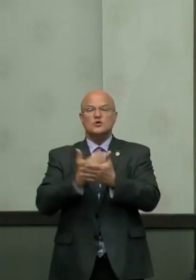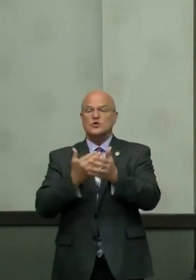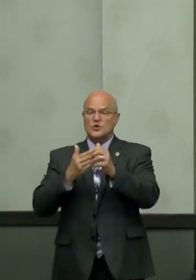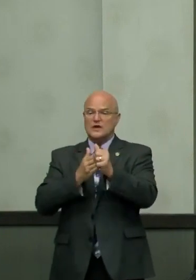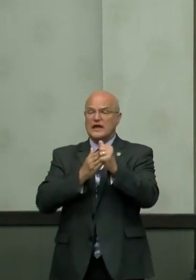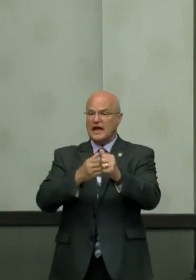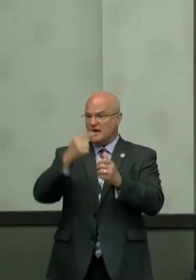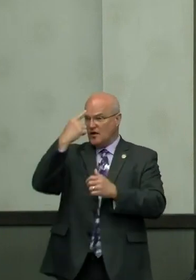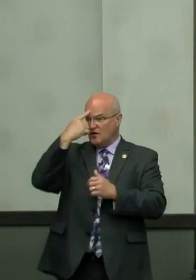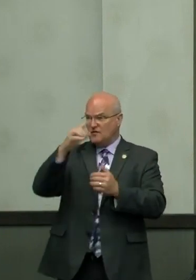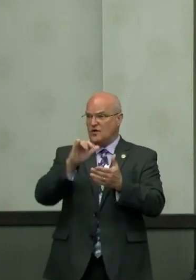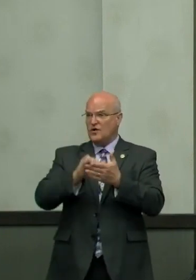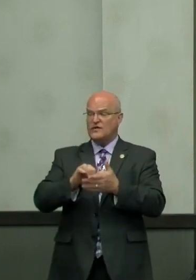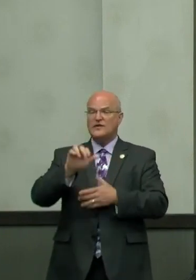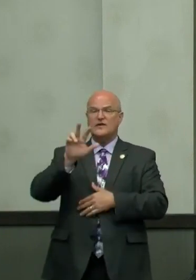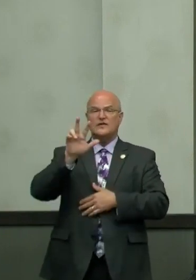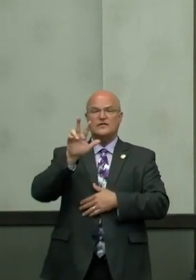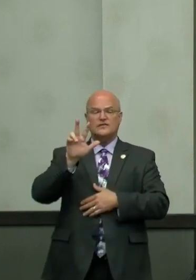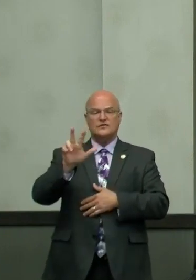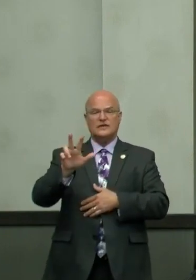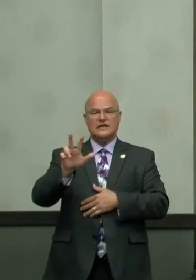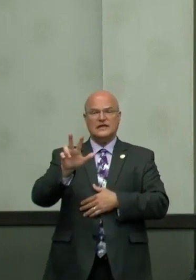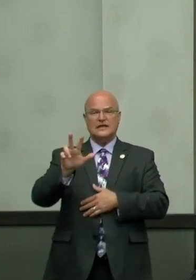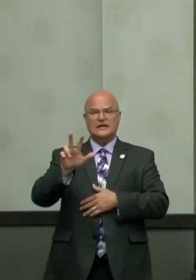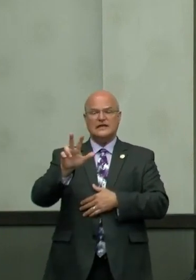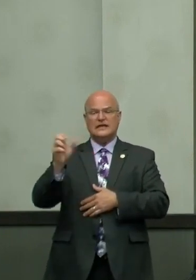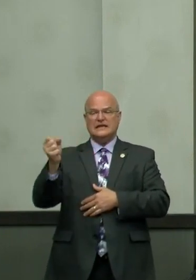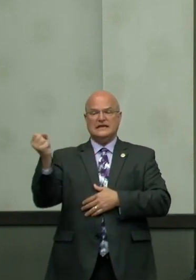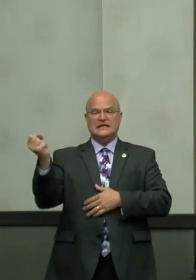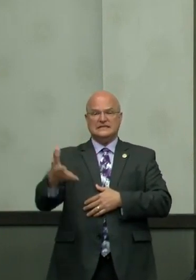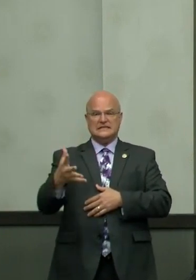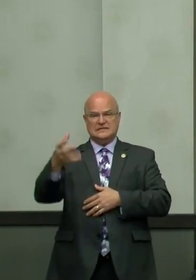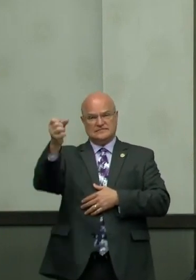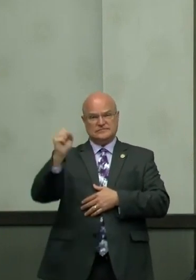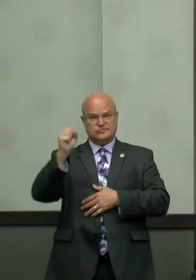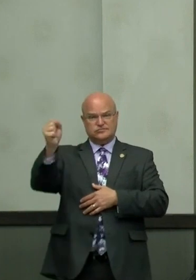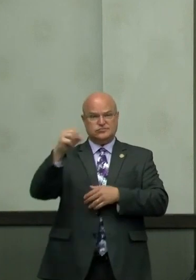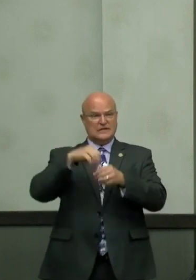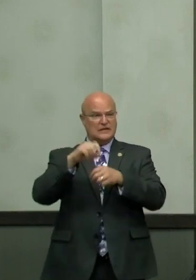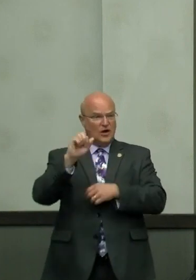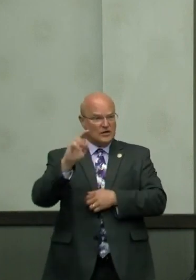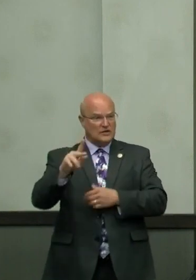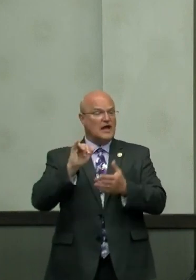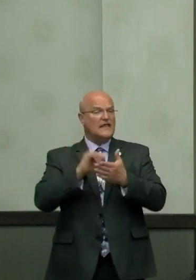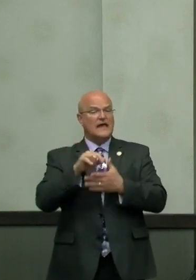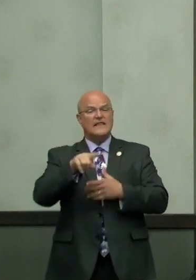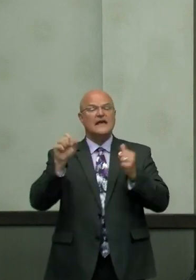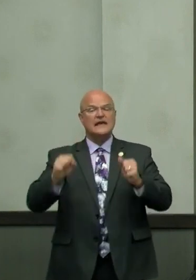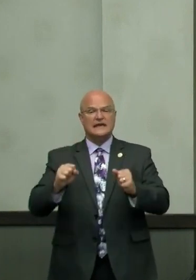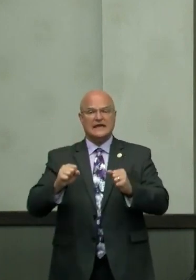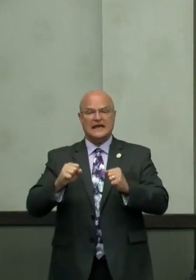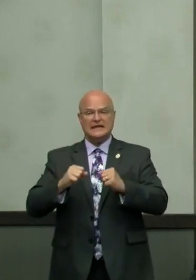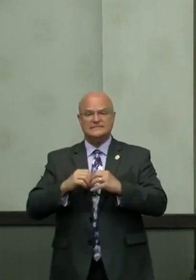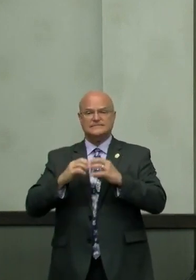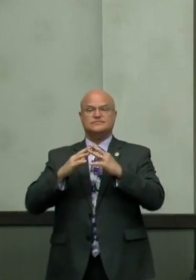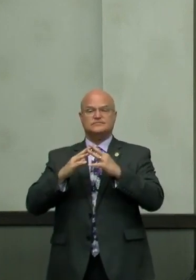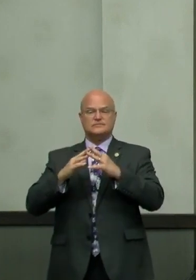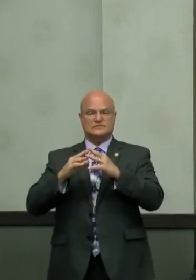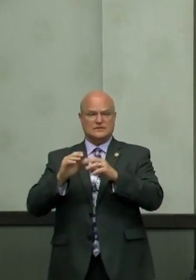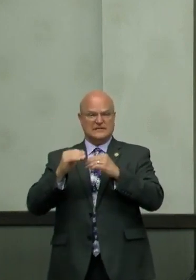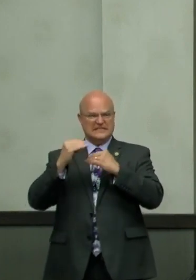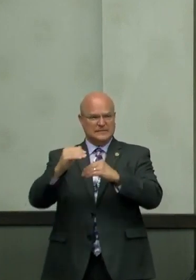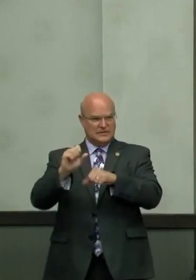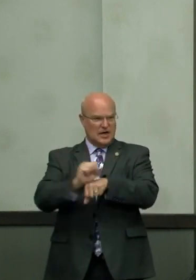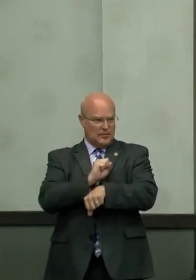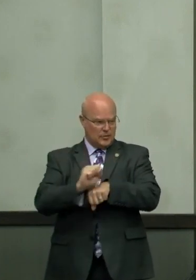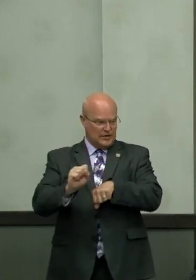guidance for the 3 gaming casinos in Arkansas so that they can renew limited